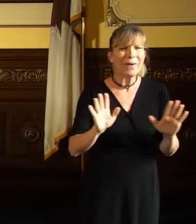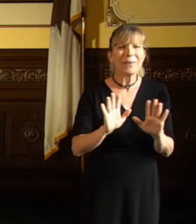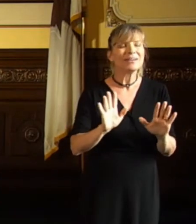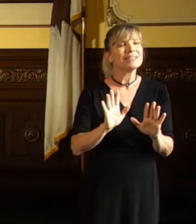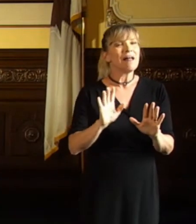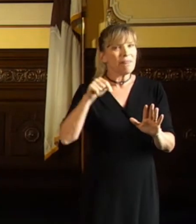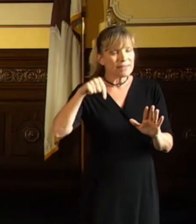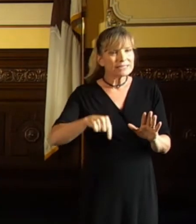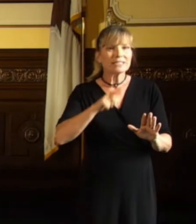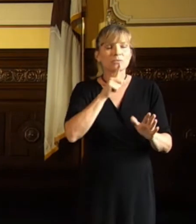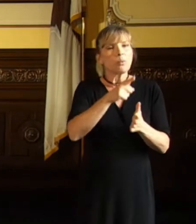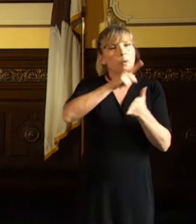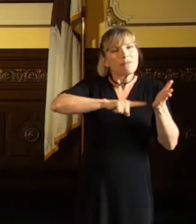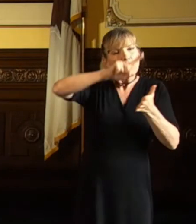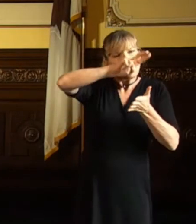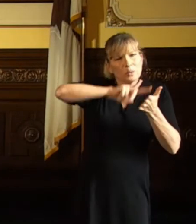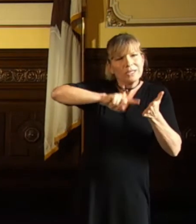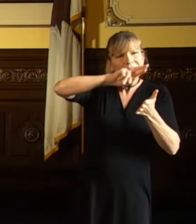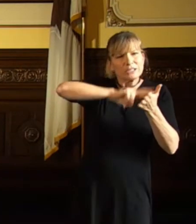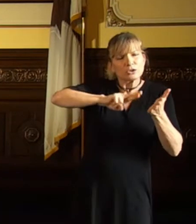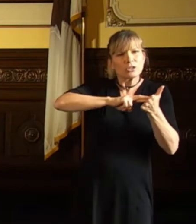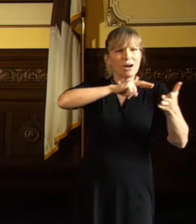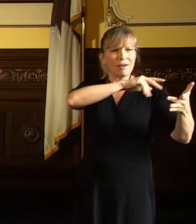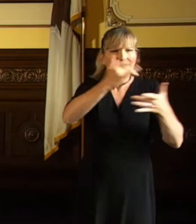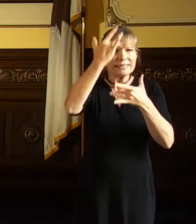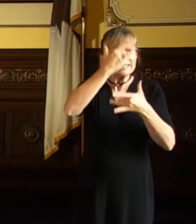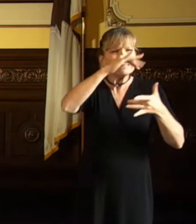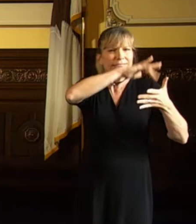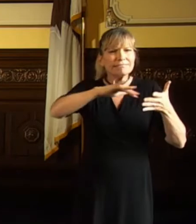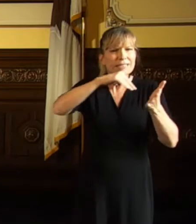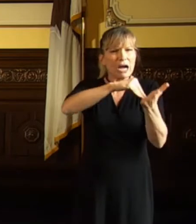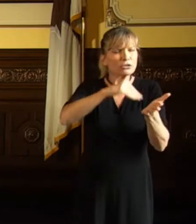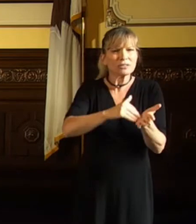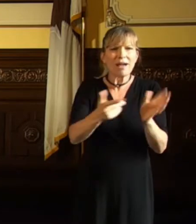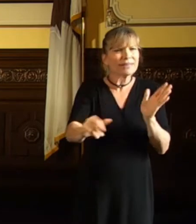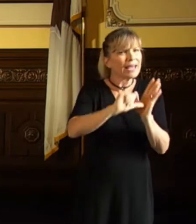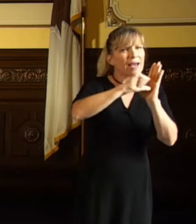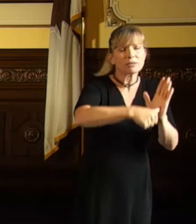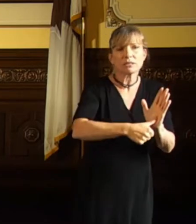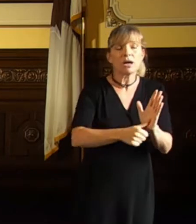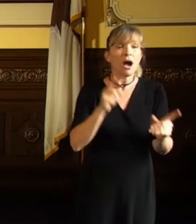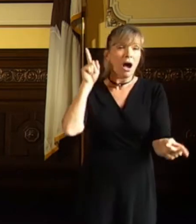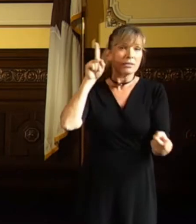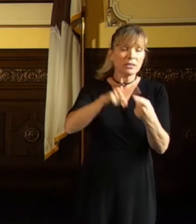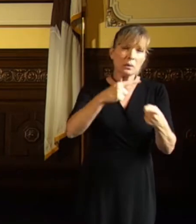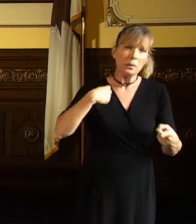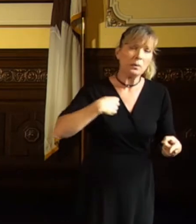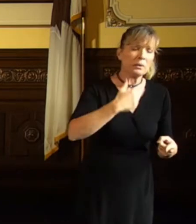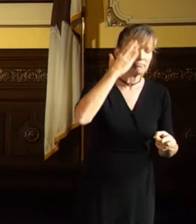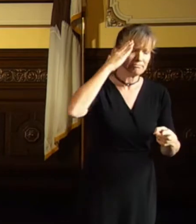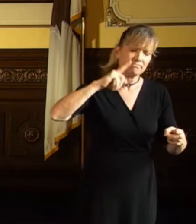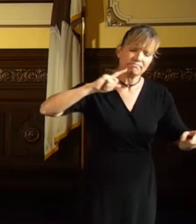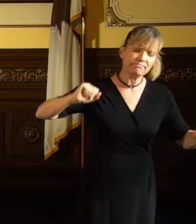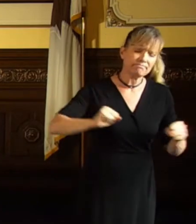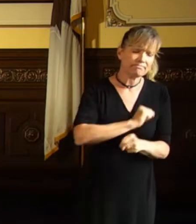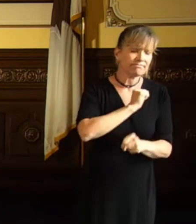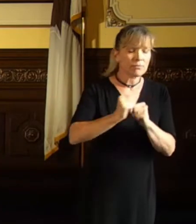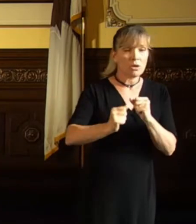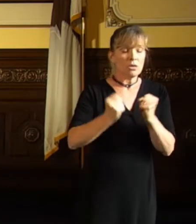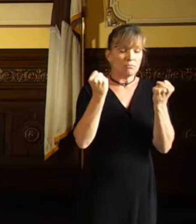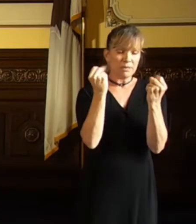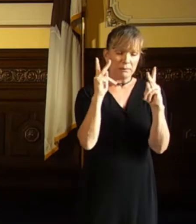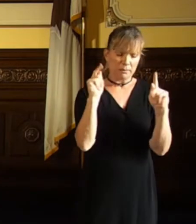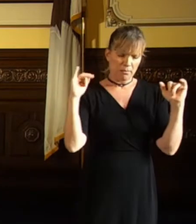something that the epidemiologists really have emphasized, that until we know whether having larger